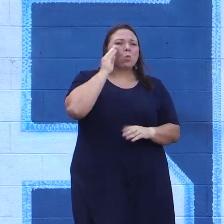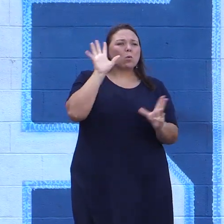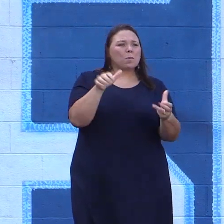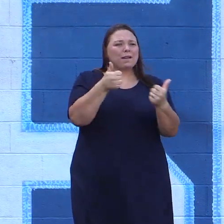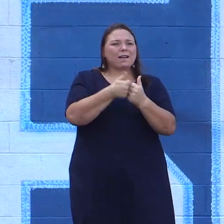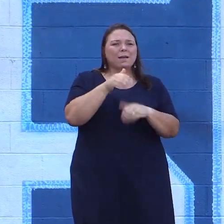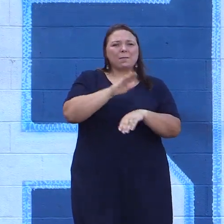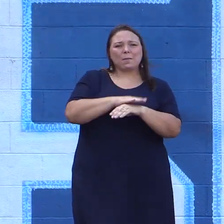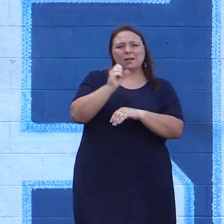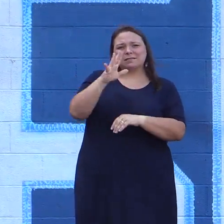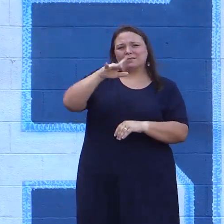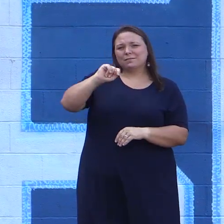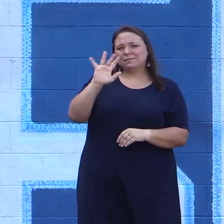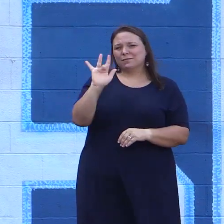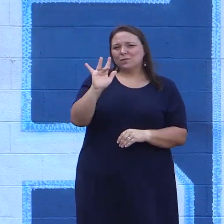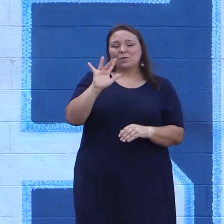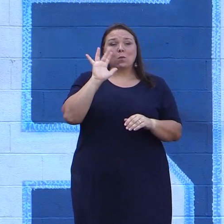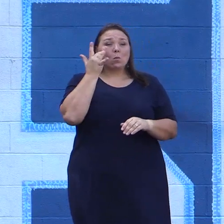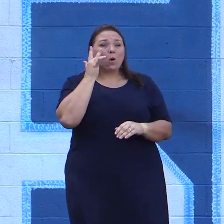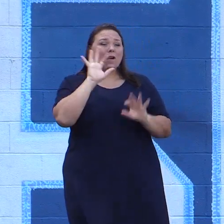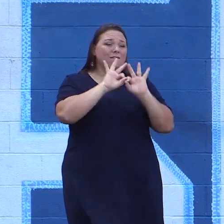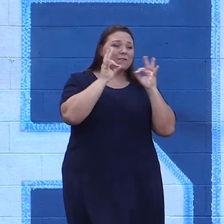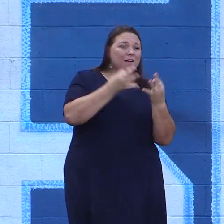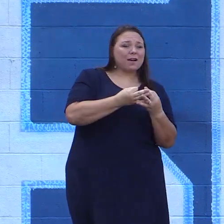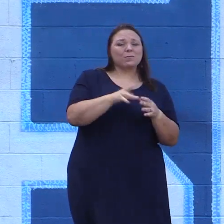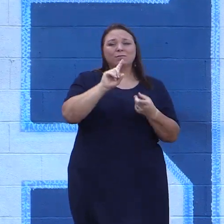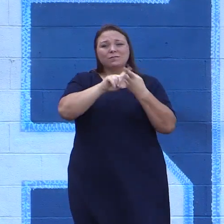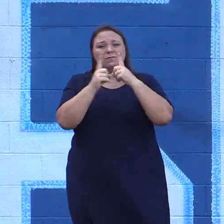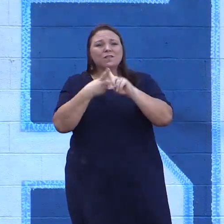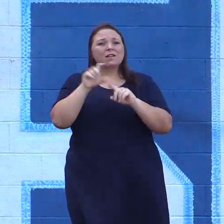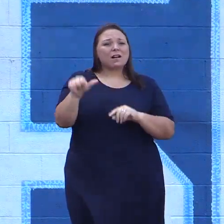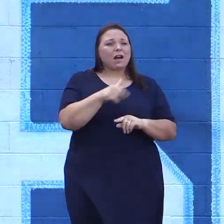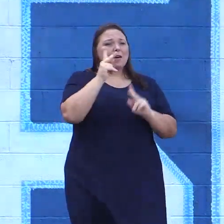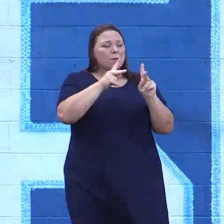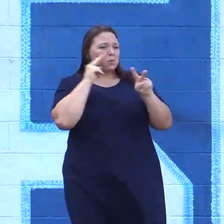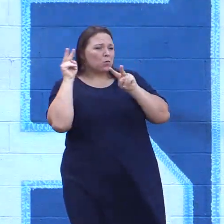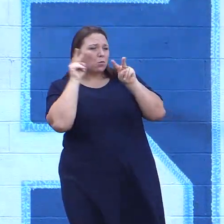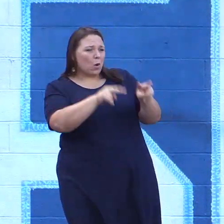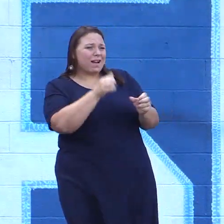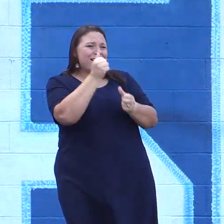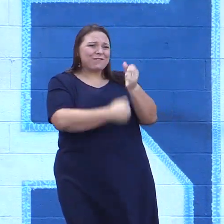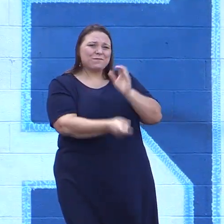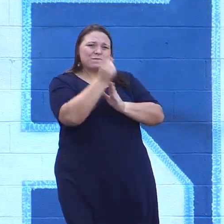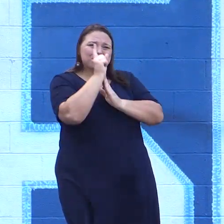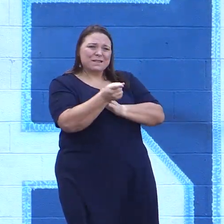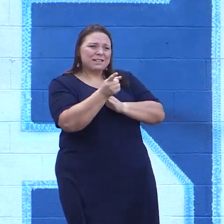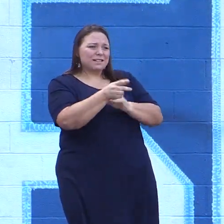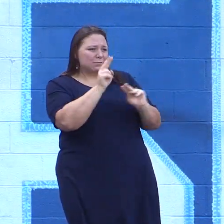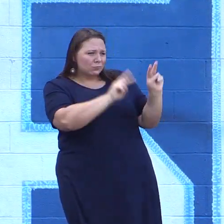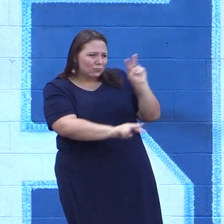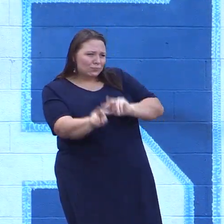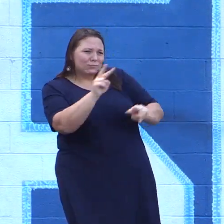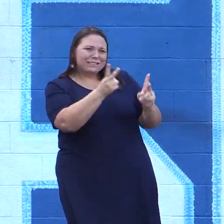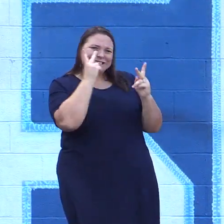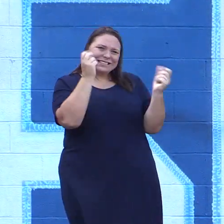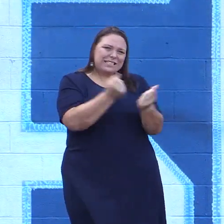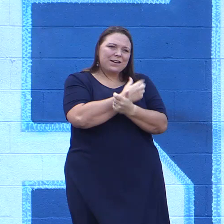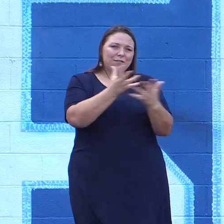the 25th so that families, friends, and other fans can watch every minute and see every